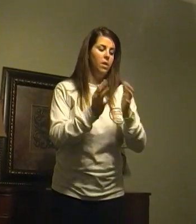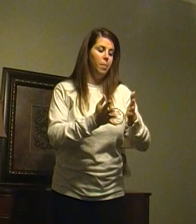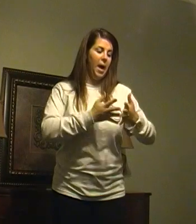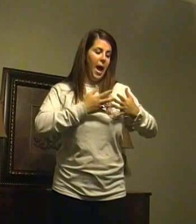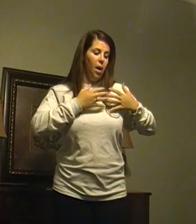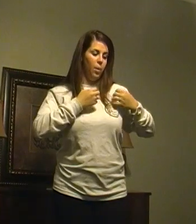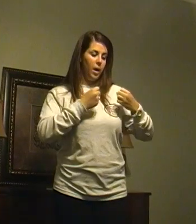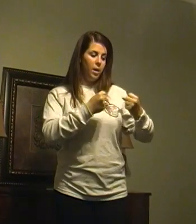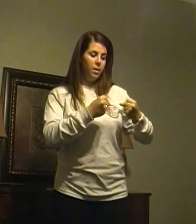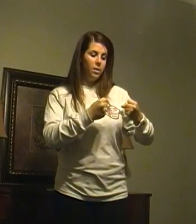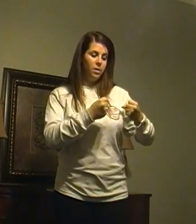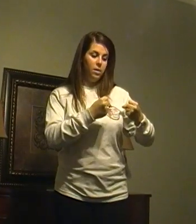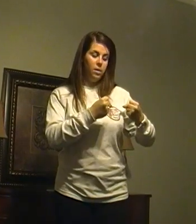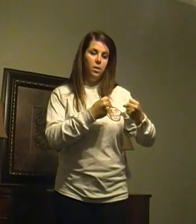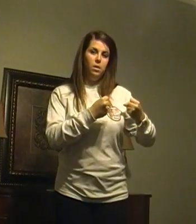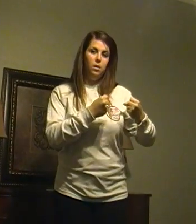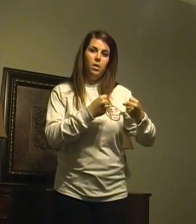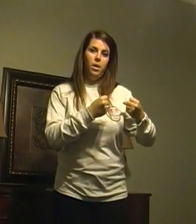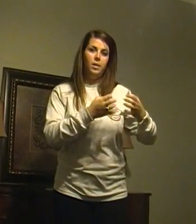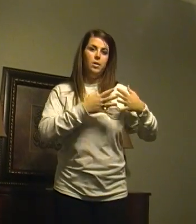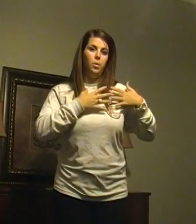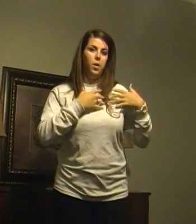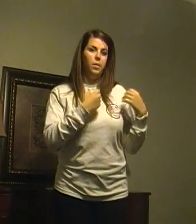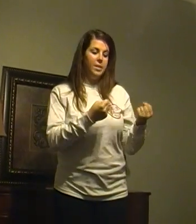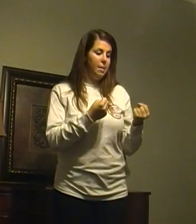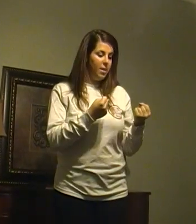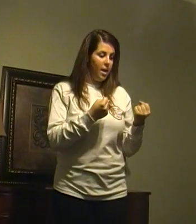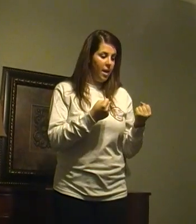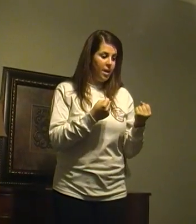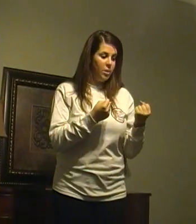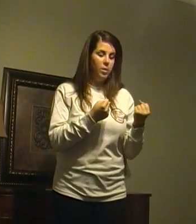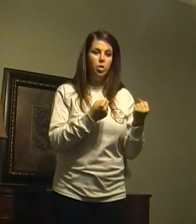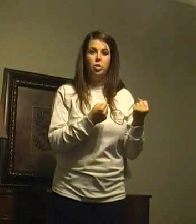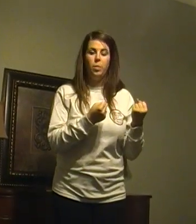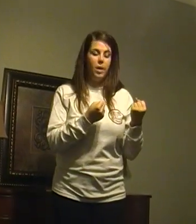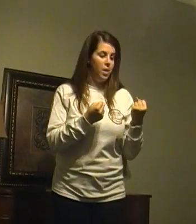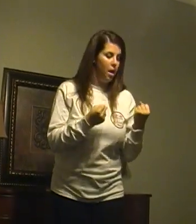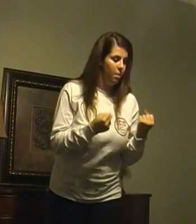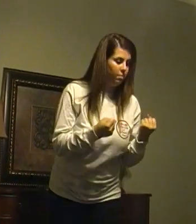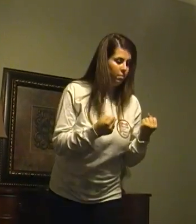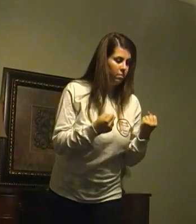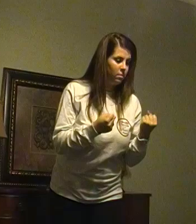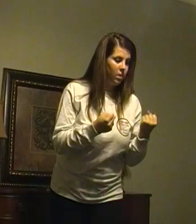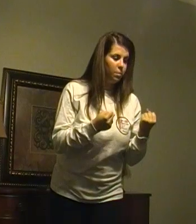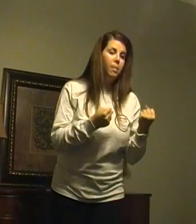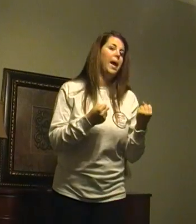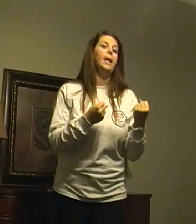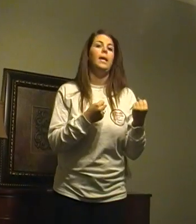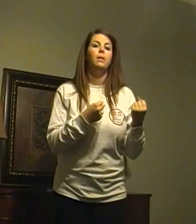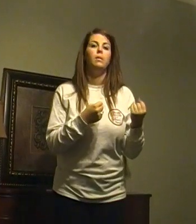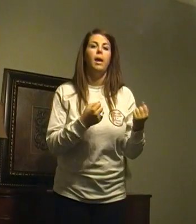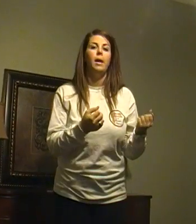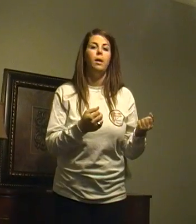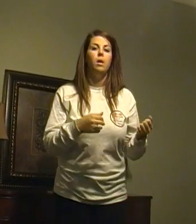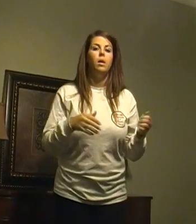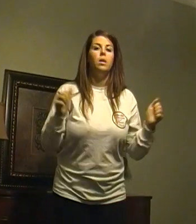the power. Alright, so we're going the same thing as with mighty. Okay,